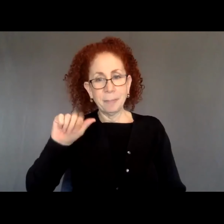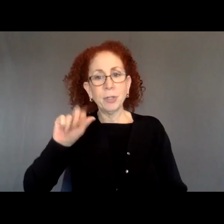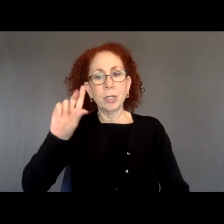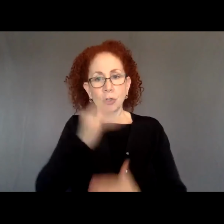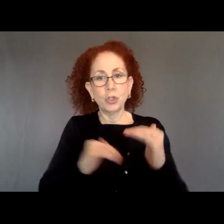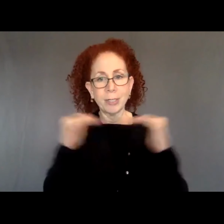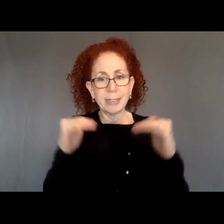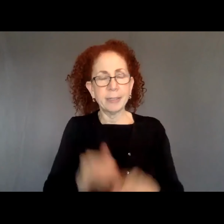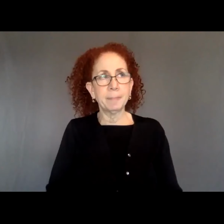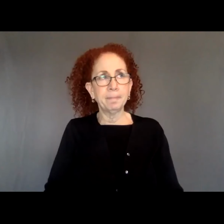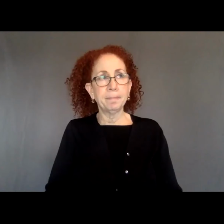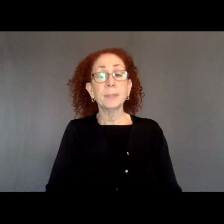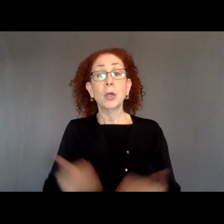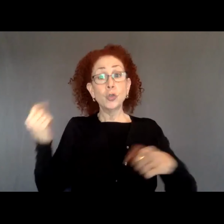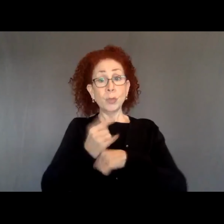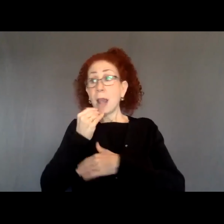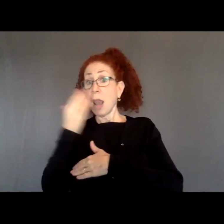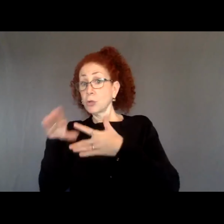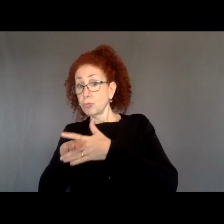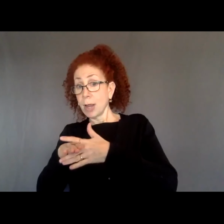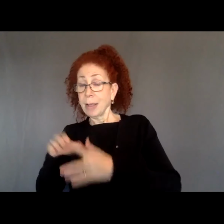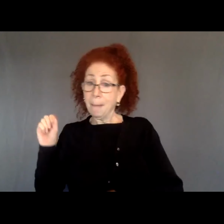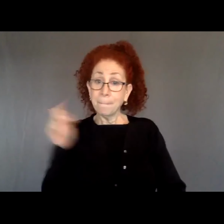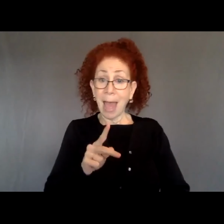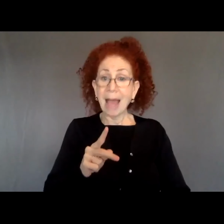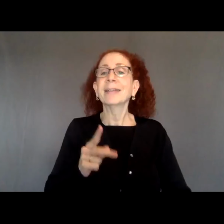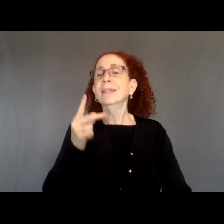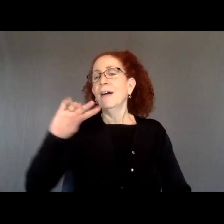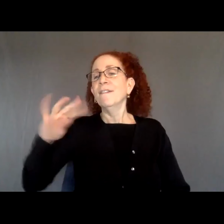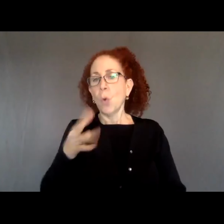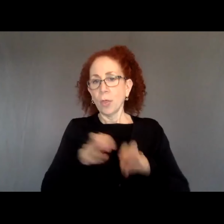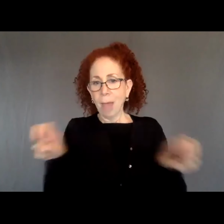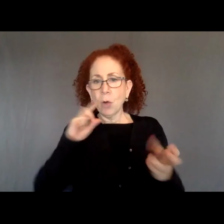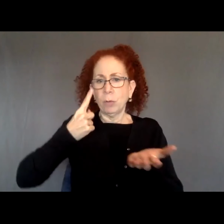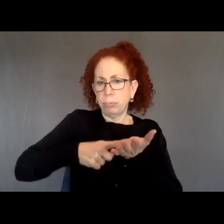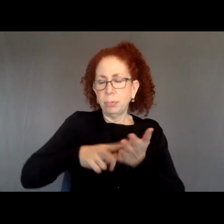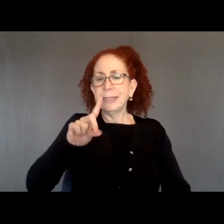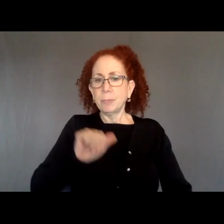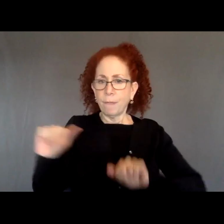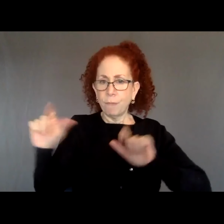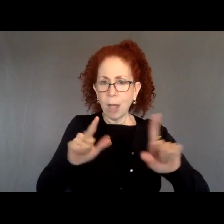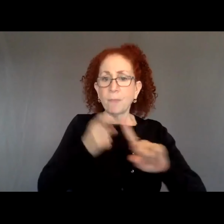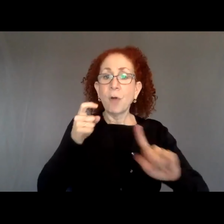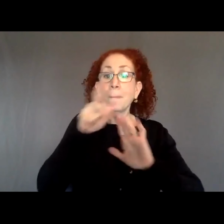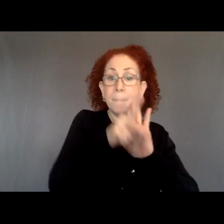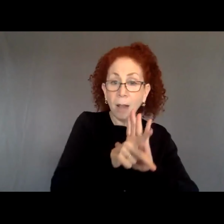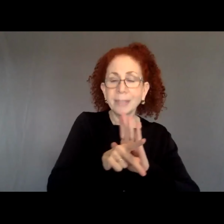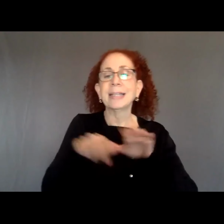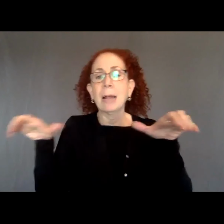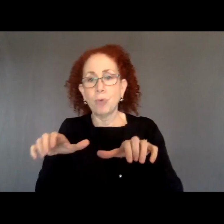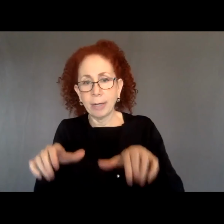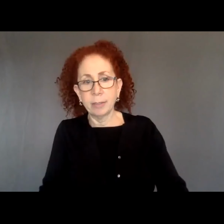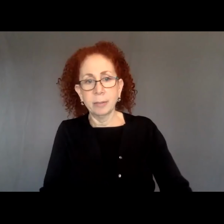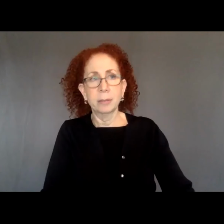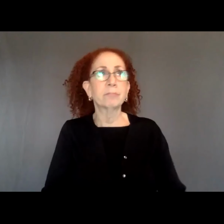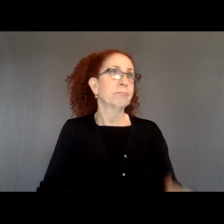we return from our lunch break today, panel four will offer a view of the disability frame from policy and practice. We are